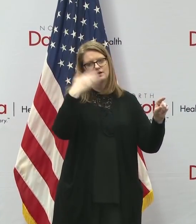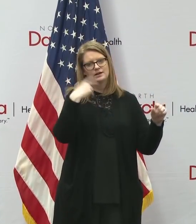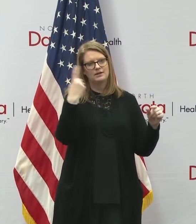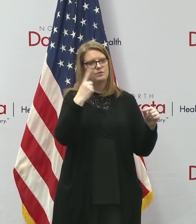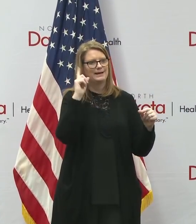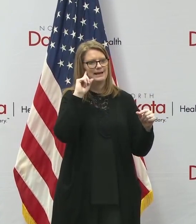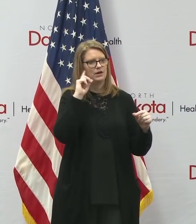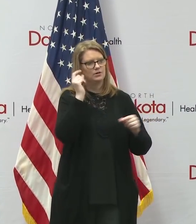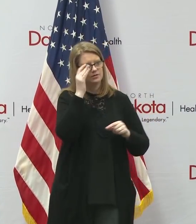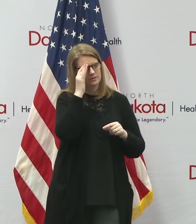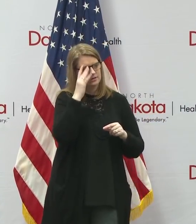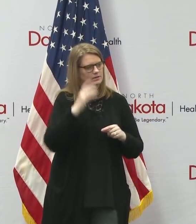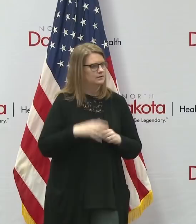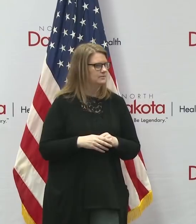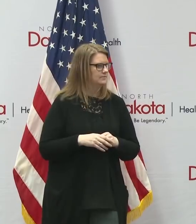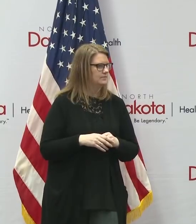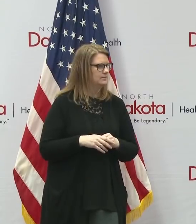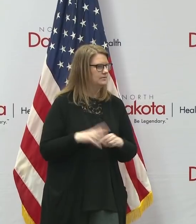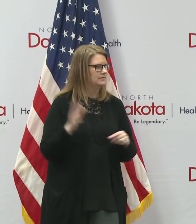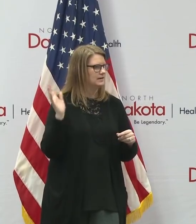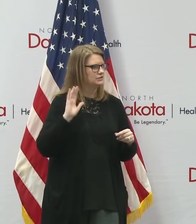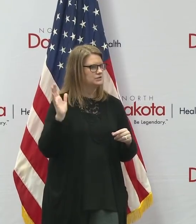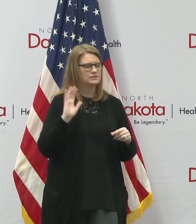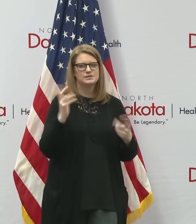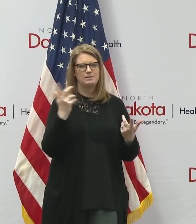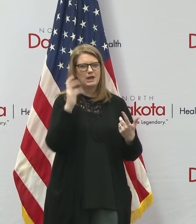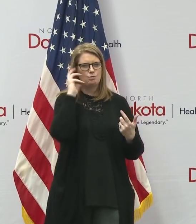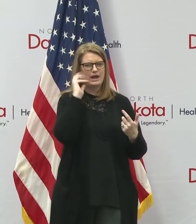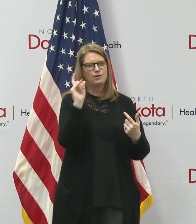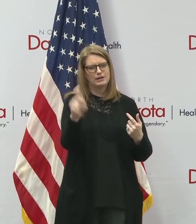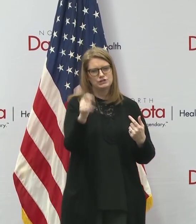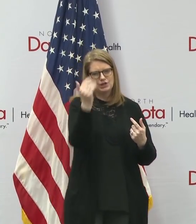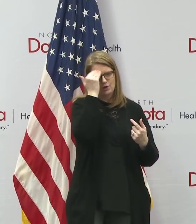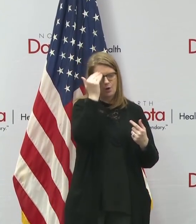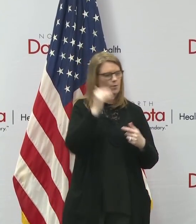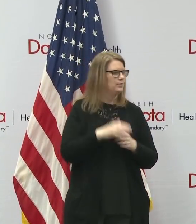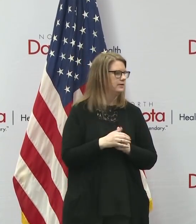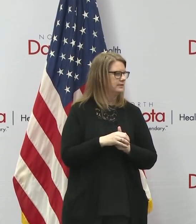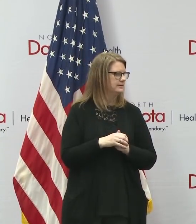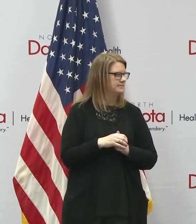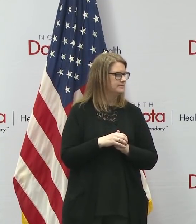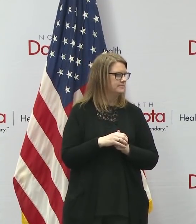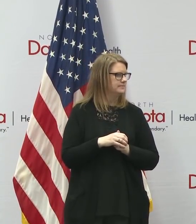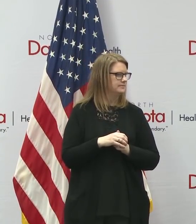pick you up. General. I used to be in radio, I should know that.